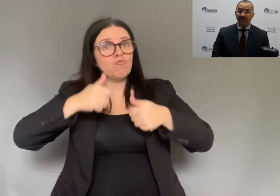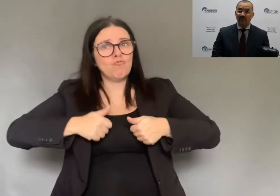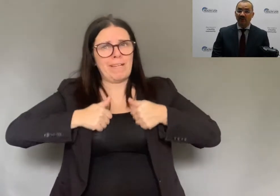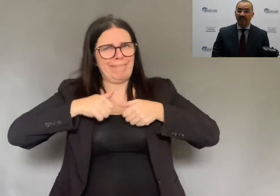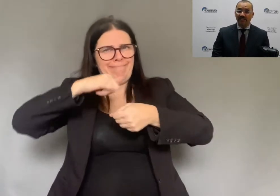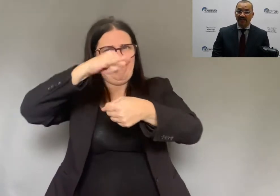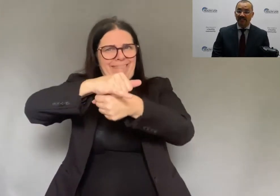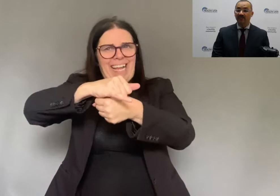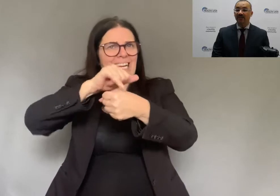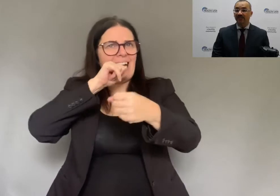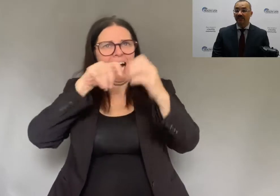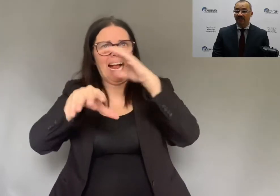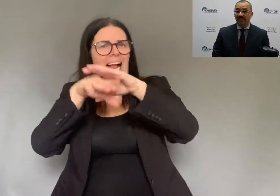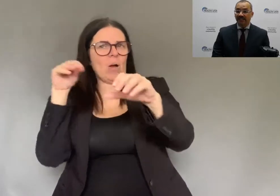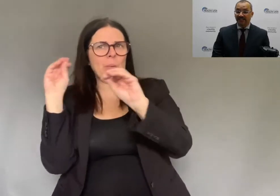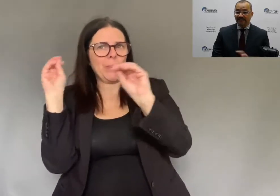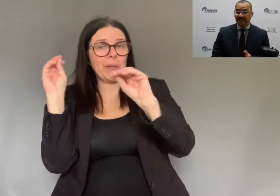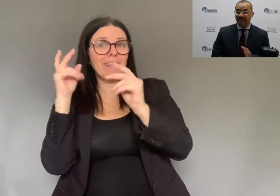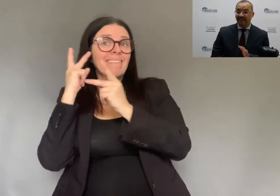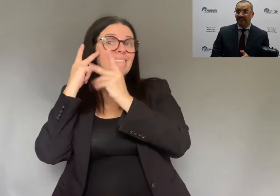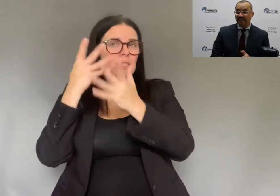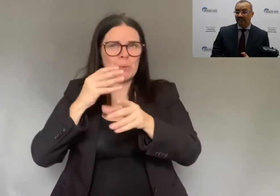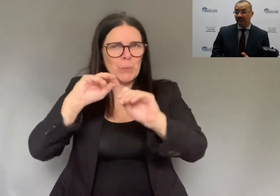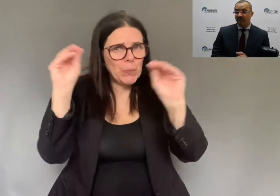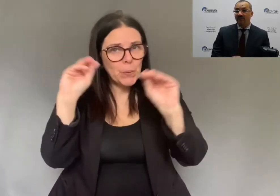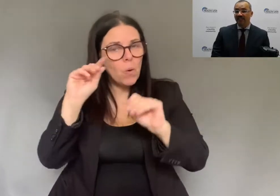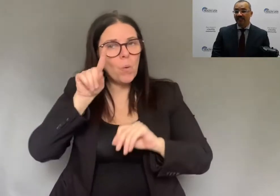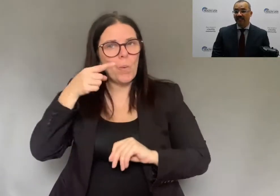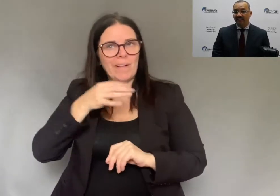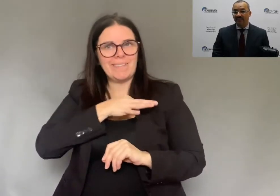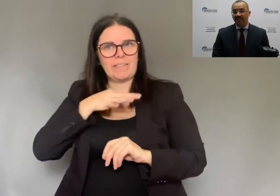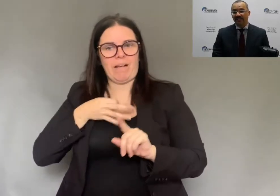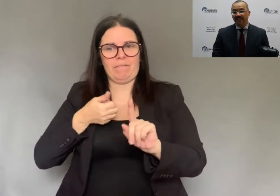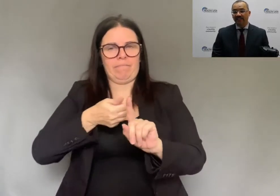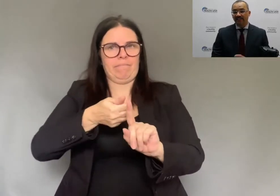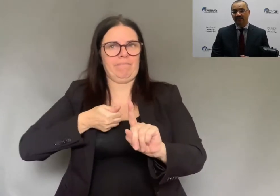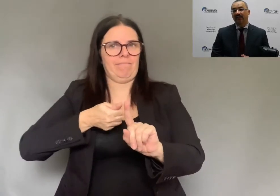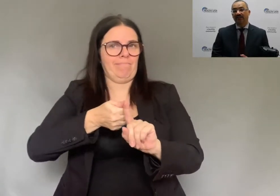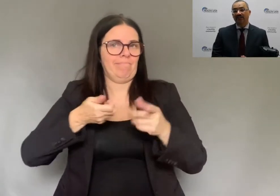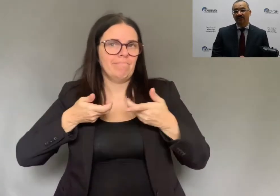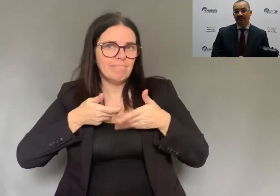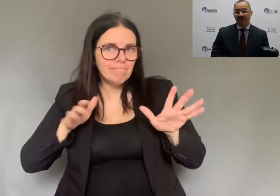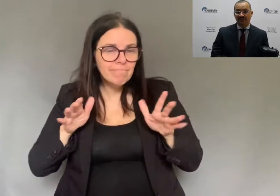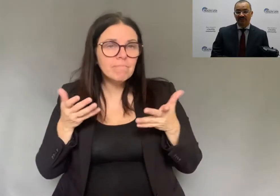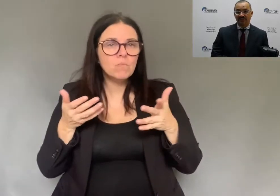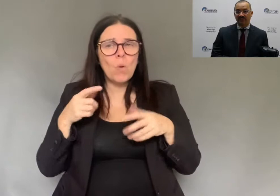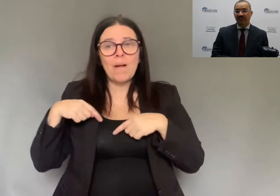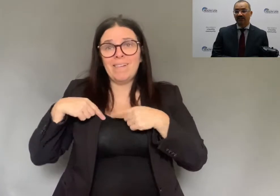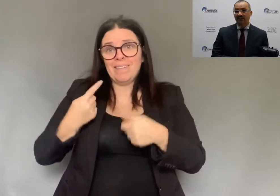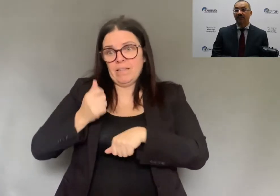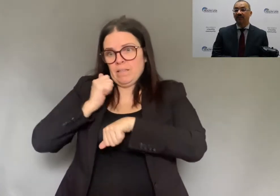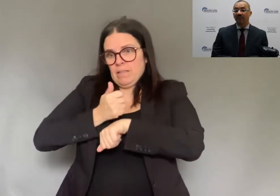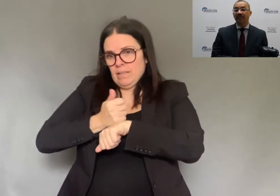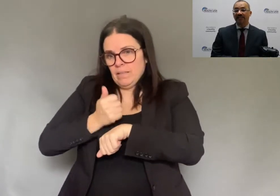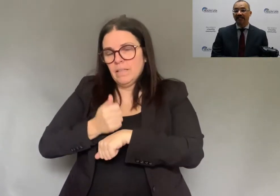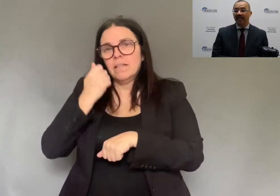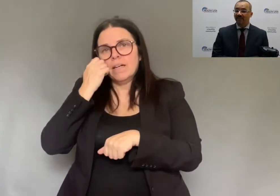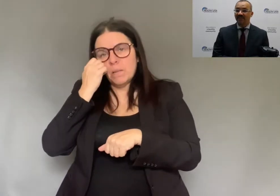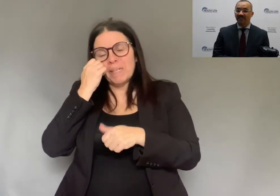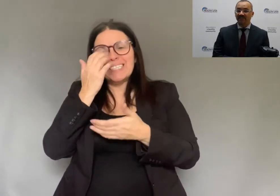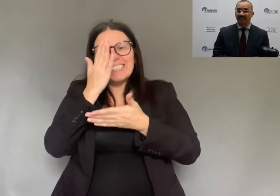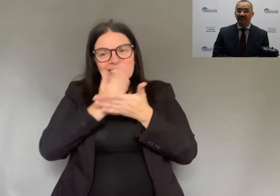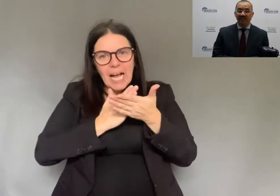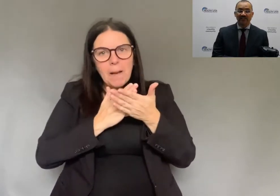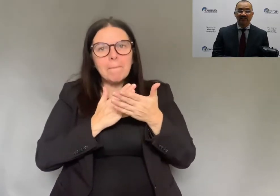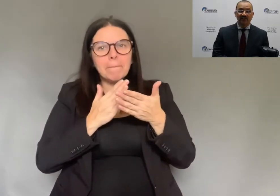not going anywhere, they shouldn't be getting it. But I think despite all these restrictions, there are some movement that happens